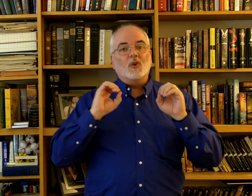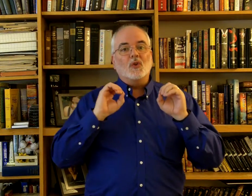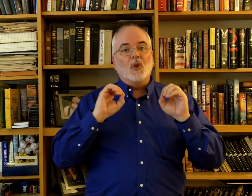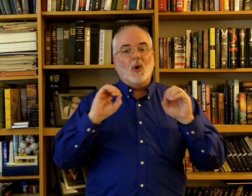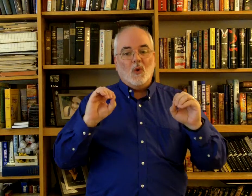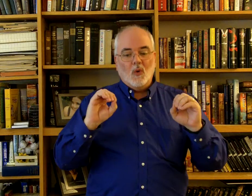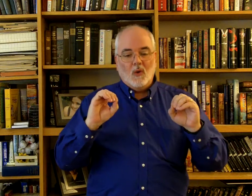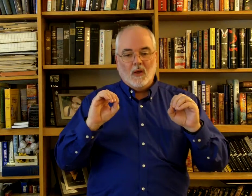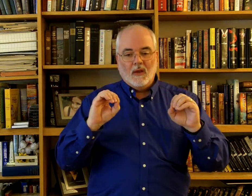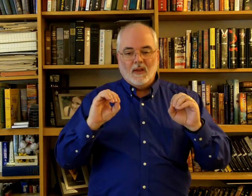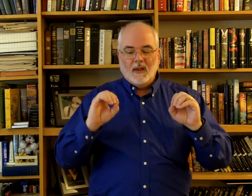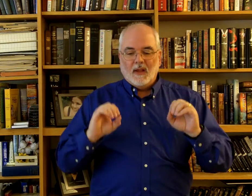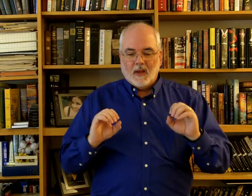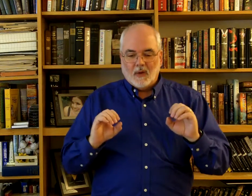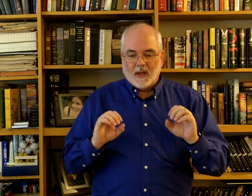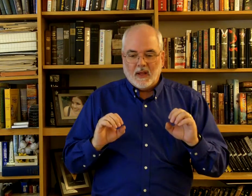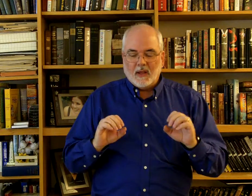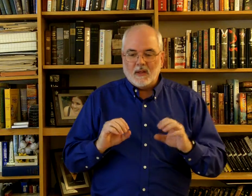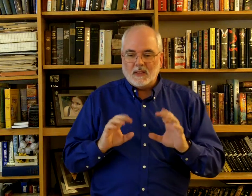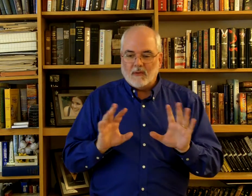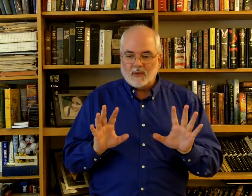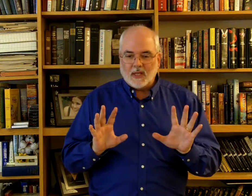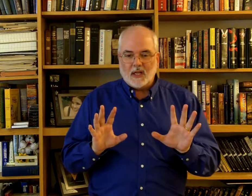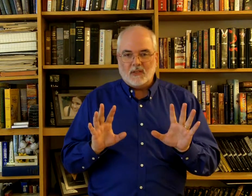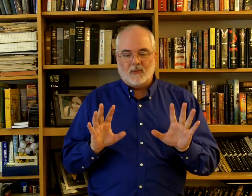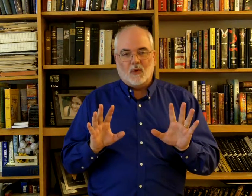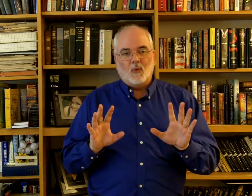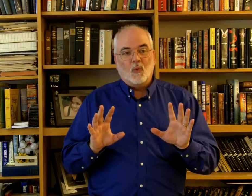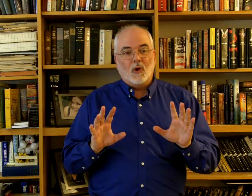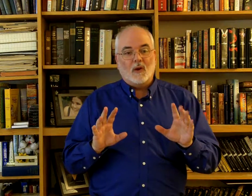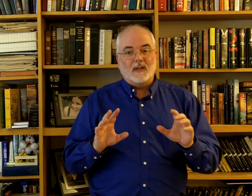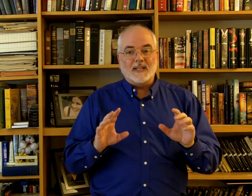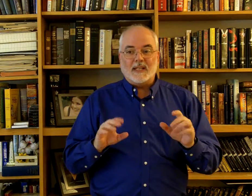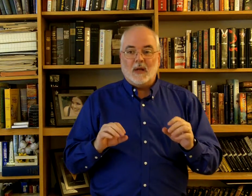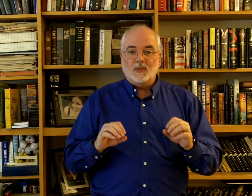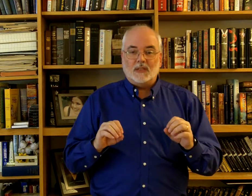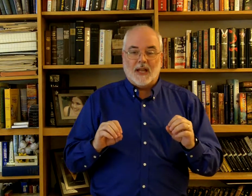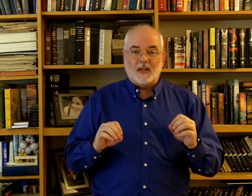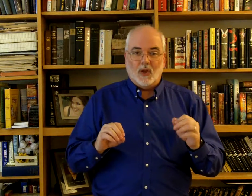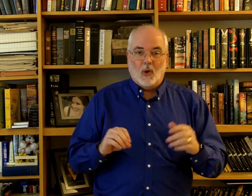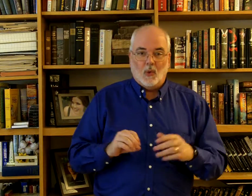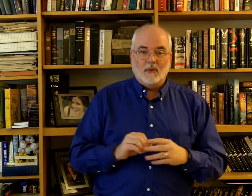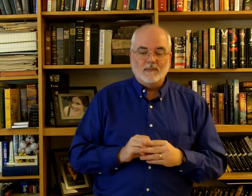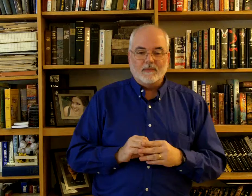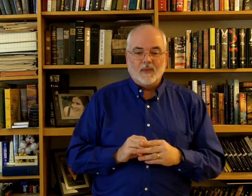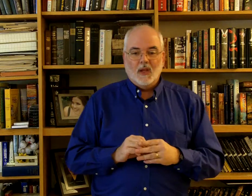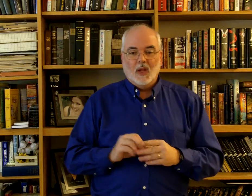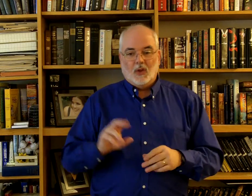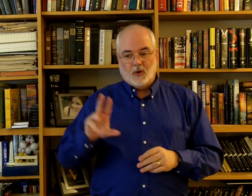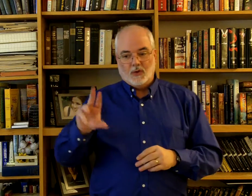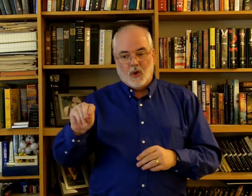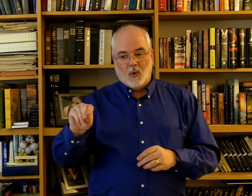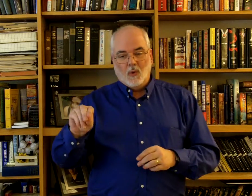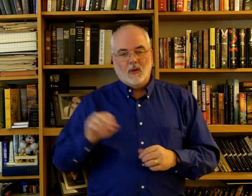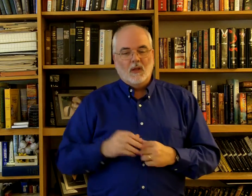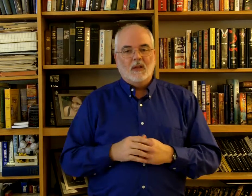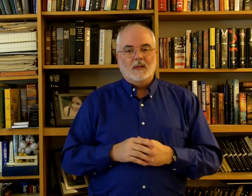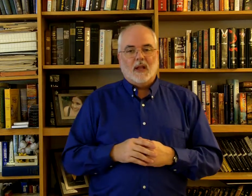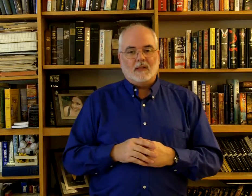No. Okay. There's several signs for the word that sounds like no. There's no.